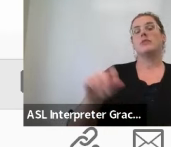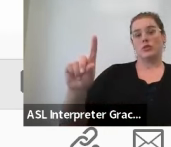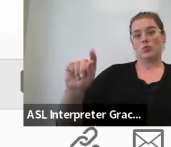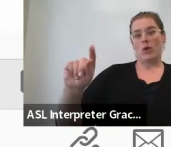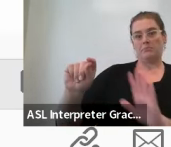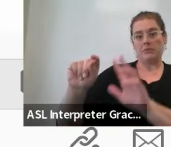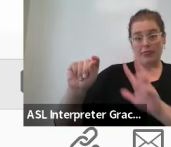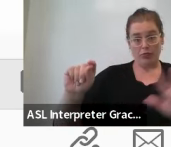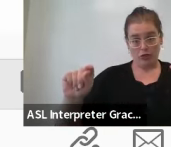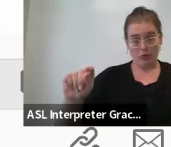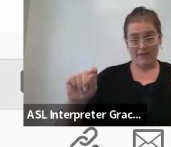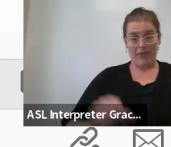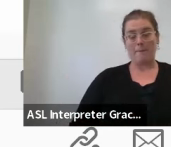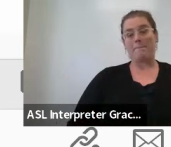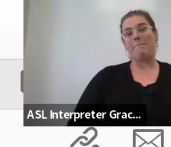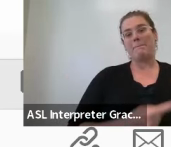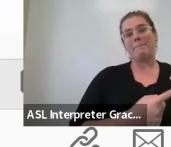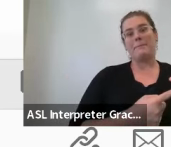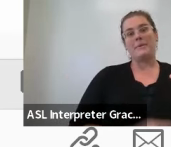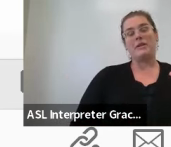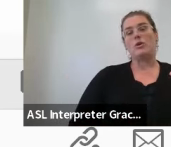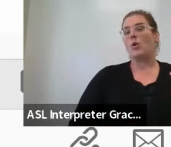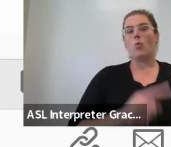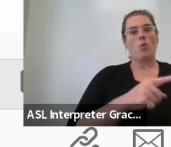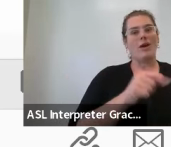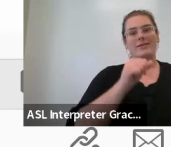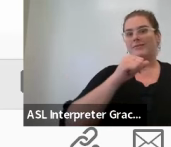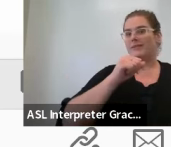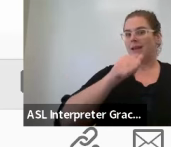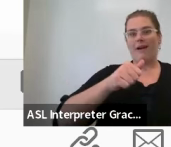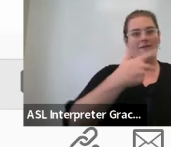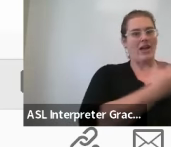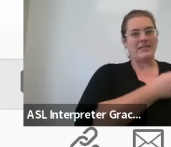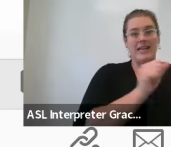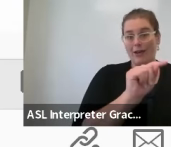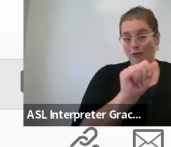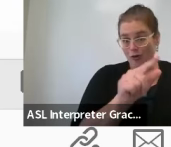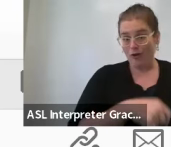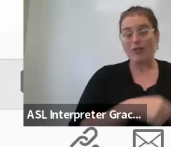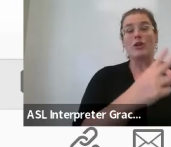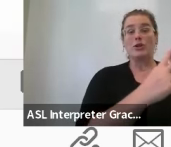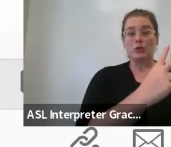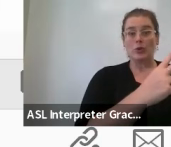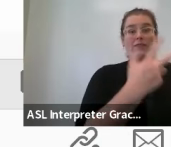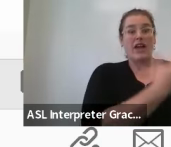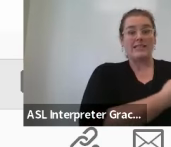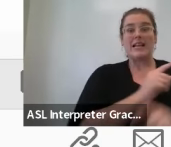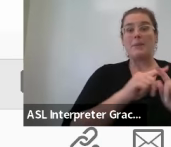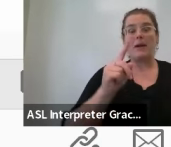were one of them not vaccinated at all, and 2 of them were vaccinated but did not have